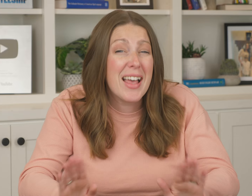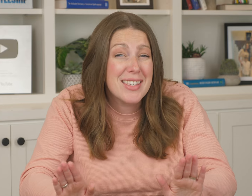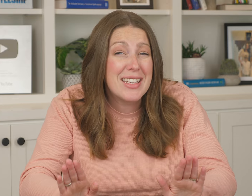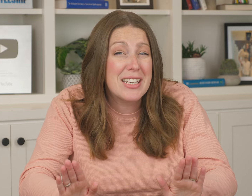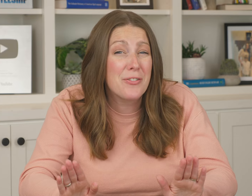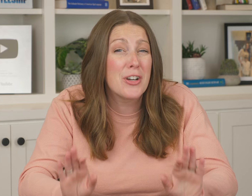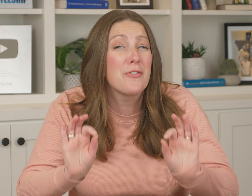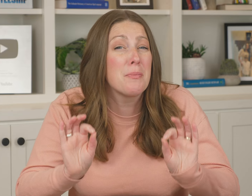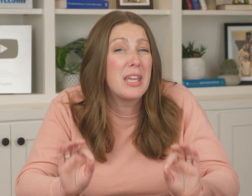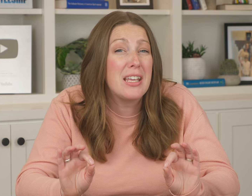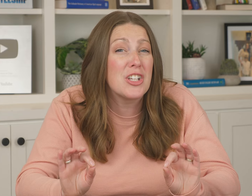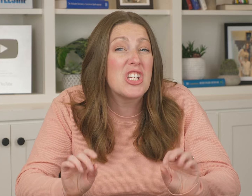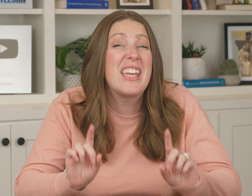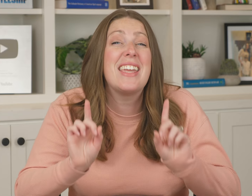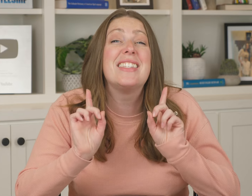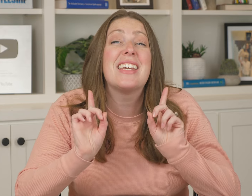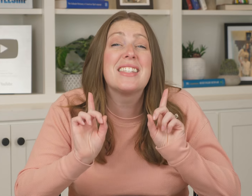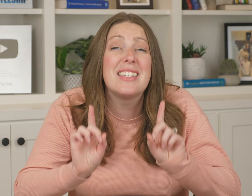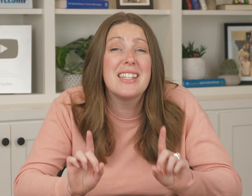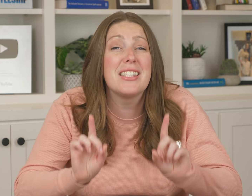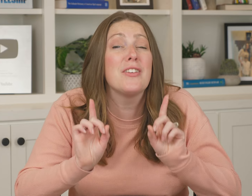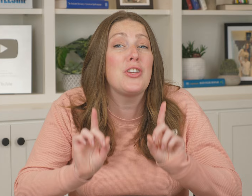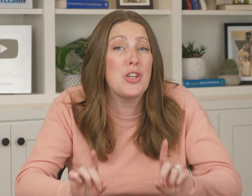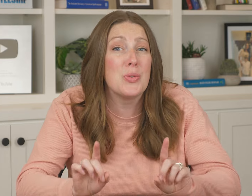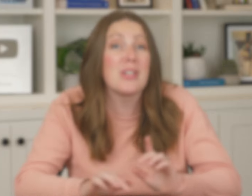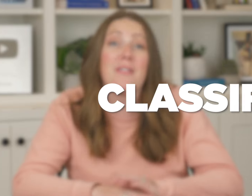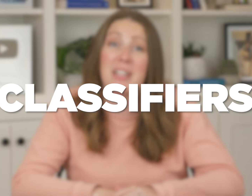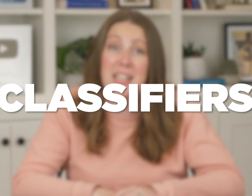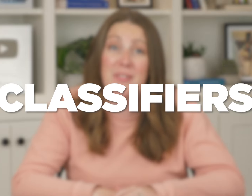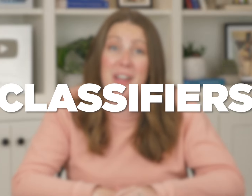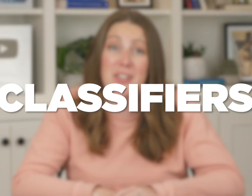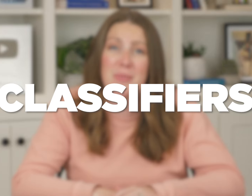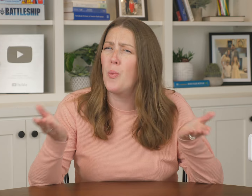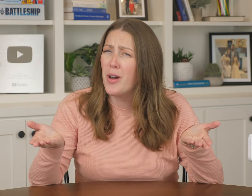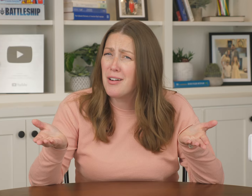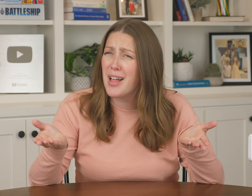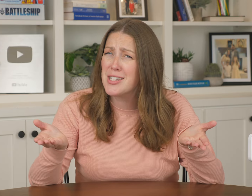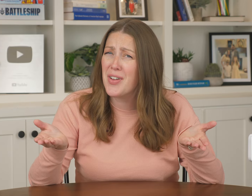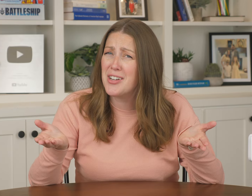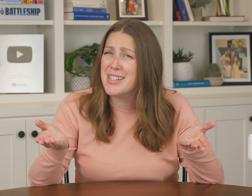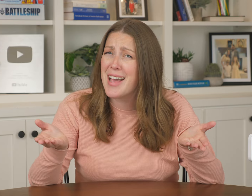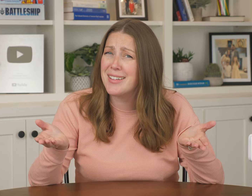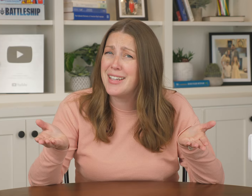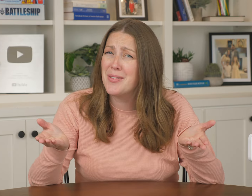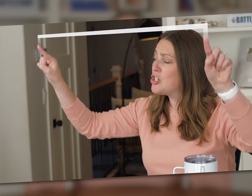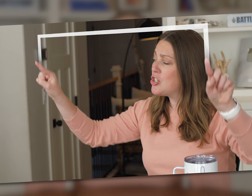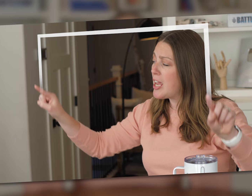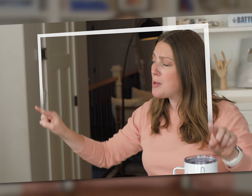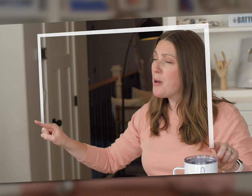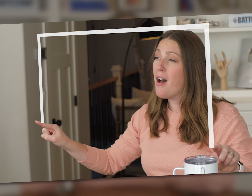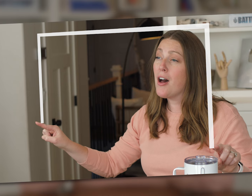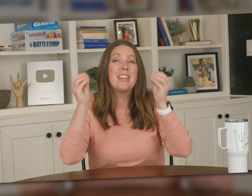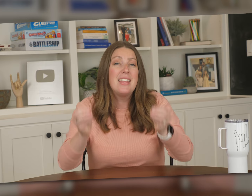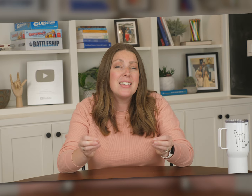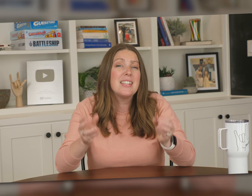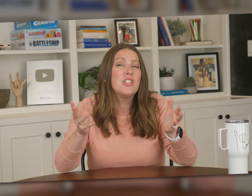vastly different from English is the extensive use of classifiers. What are classifiers exactly? Well, in this video, I will teach